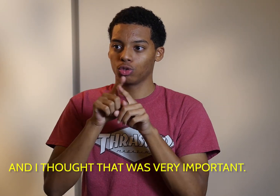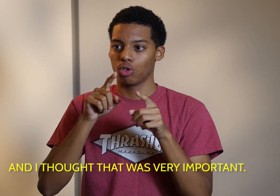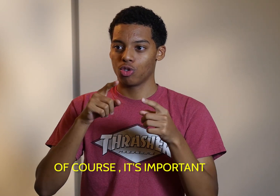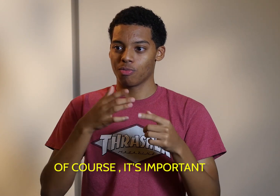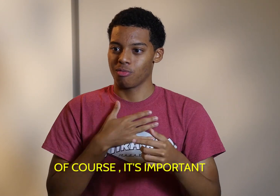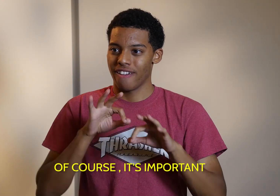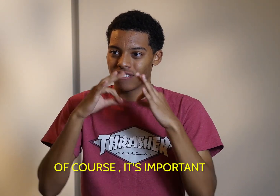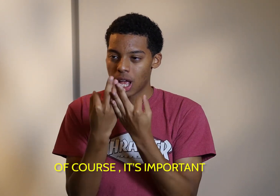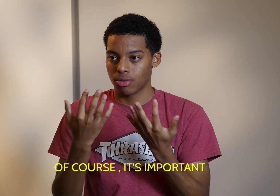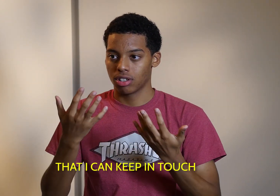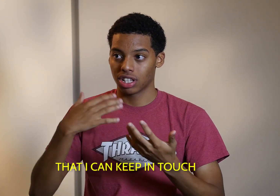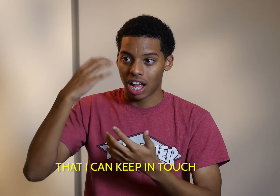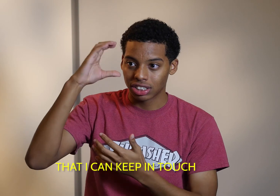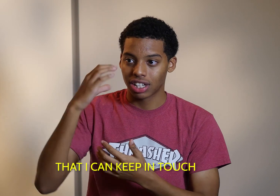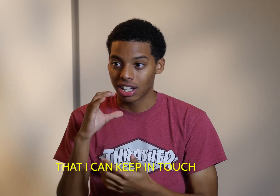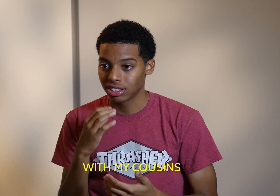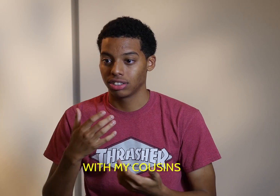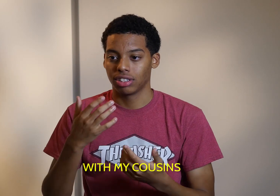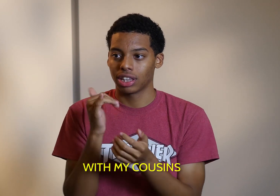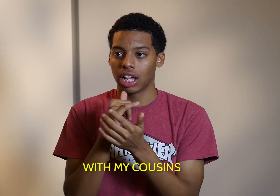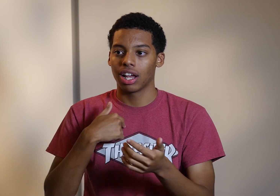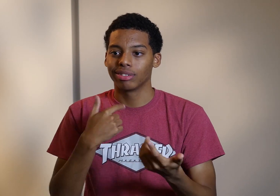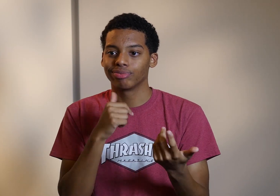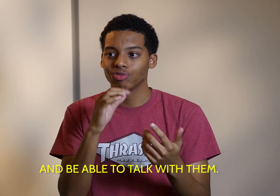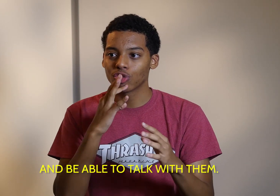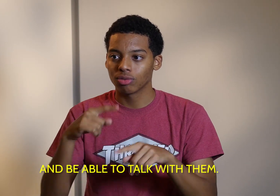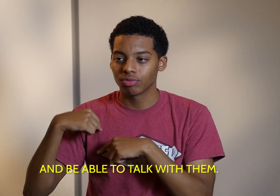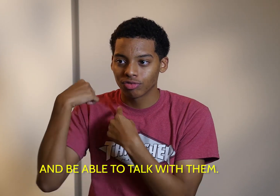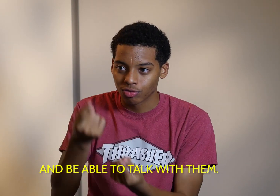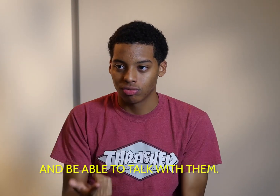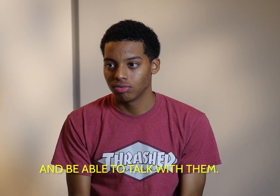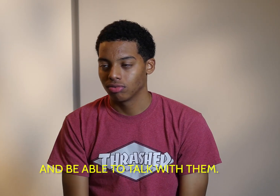important. And of course it's important that I can keep in touch with my cousins and be able to talk with them.